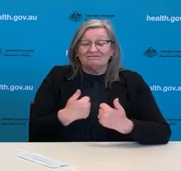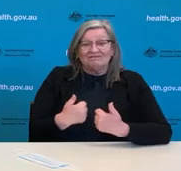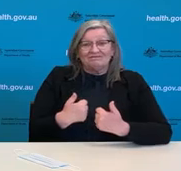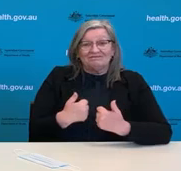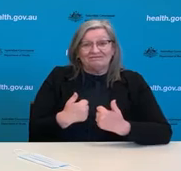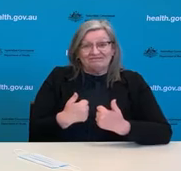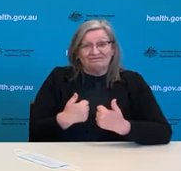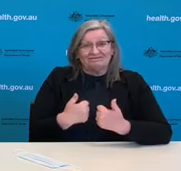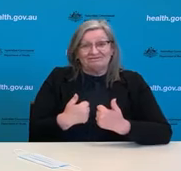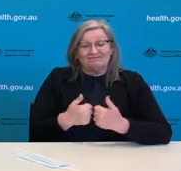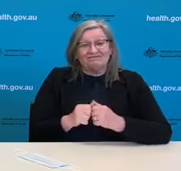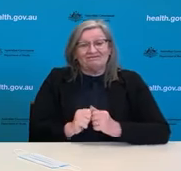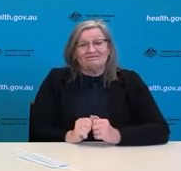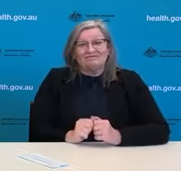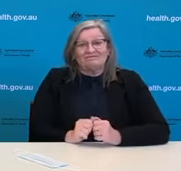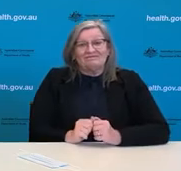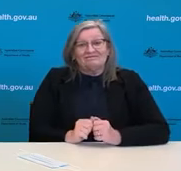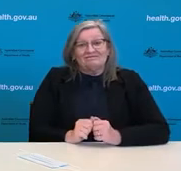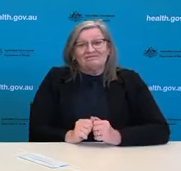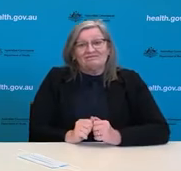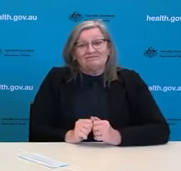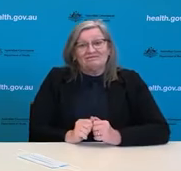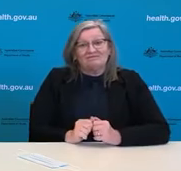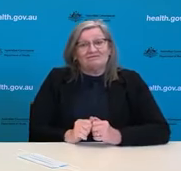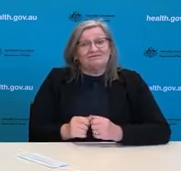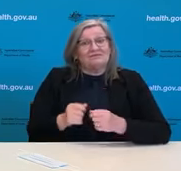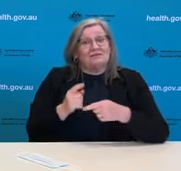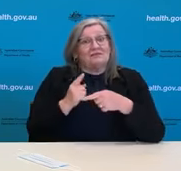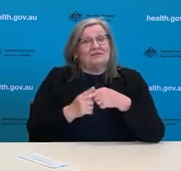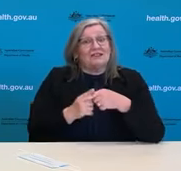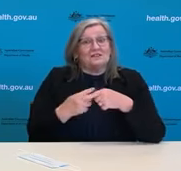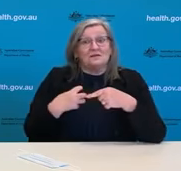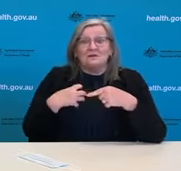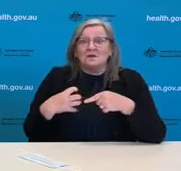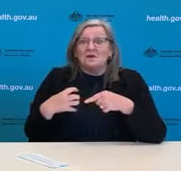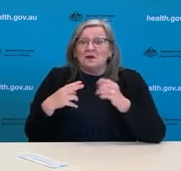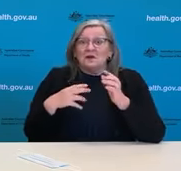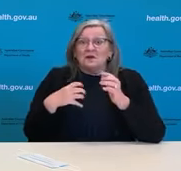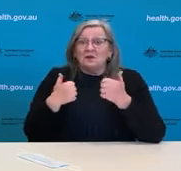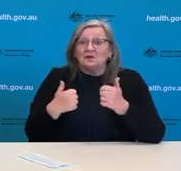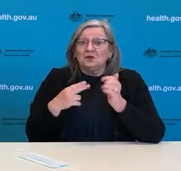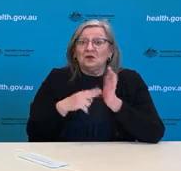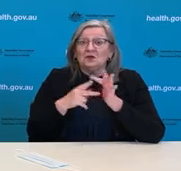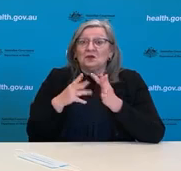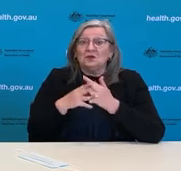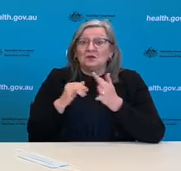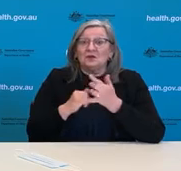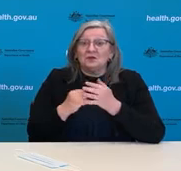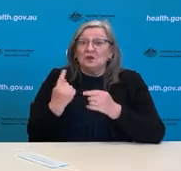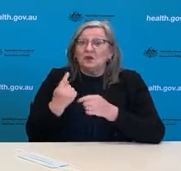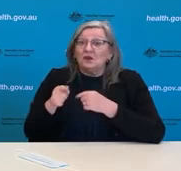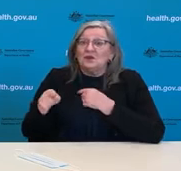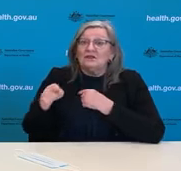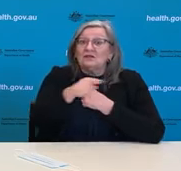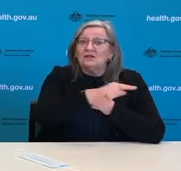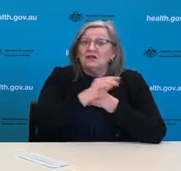vaccine. And even better news, among people in Australia aged 70 and above, more